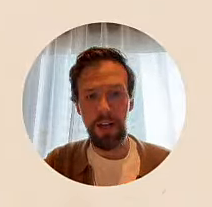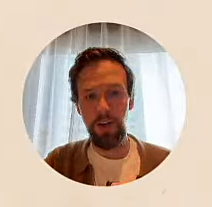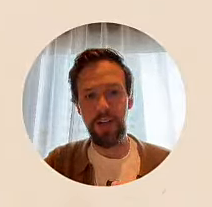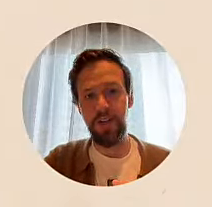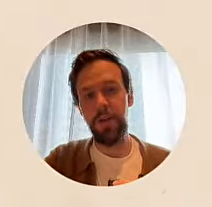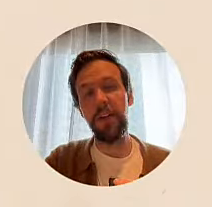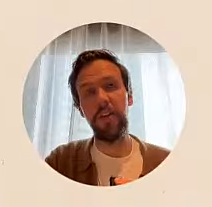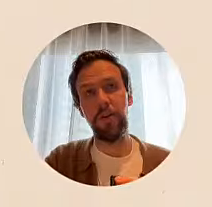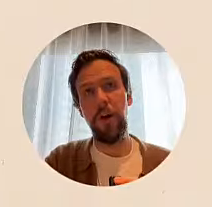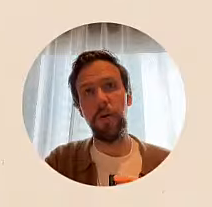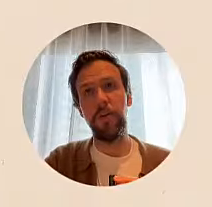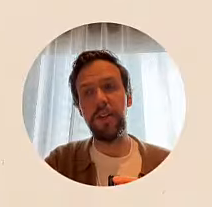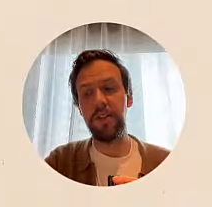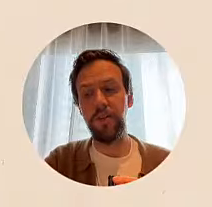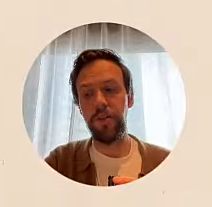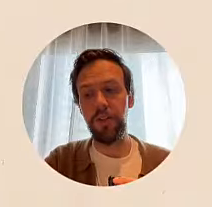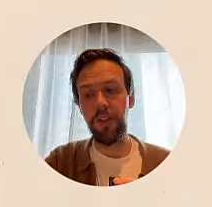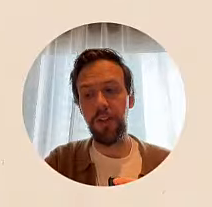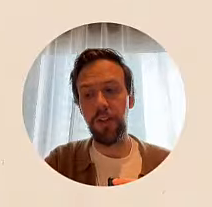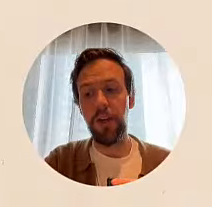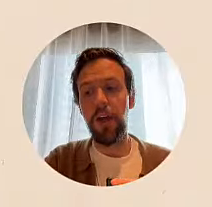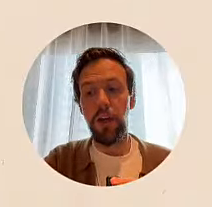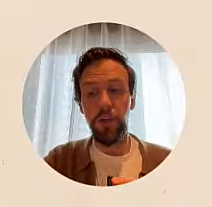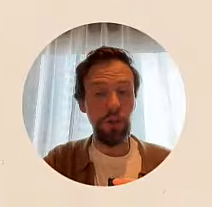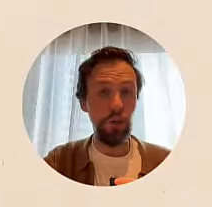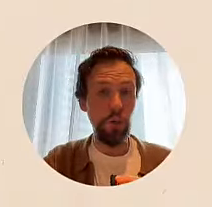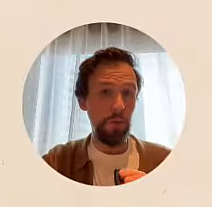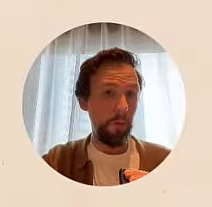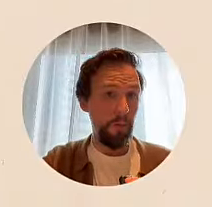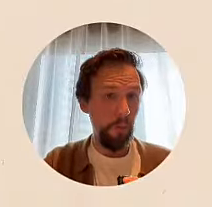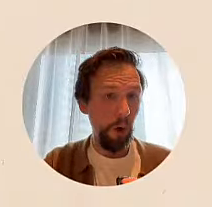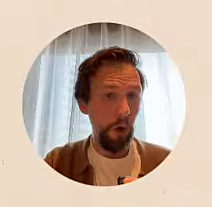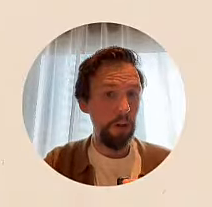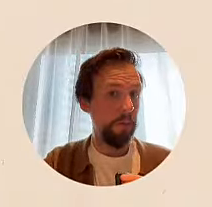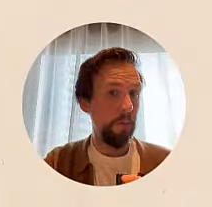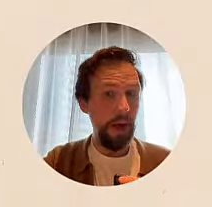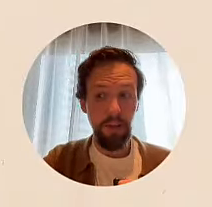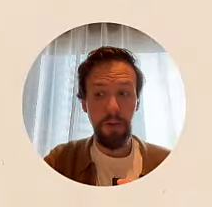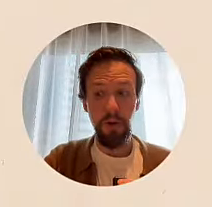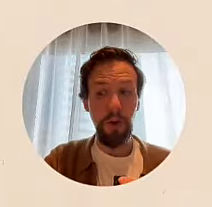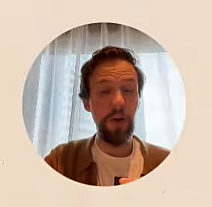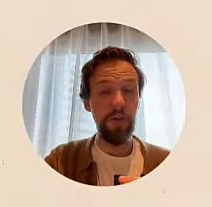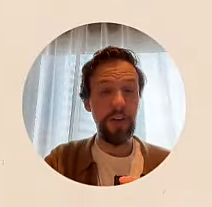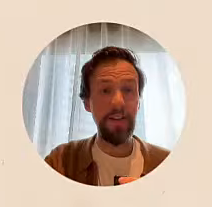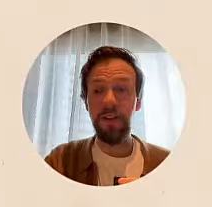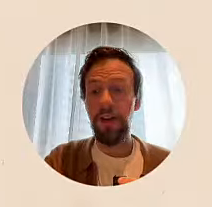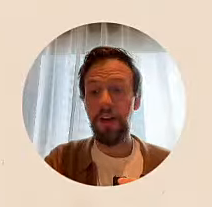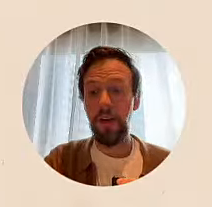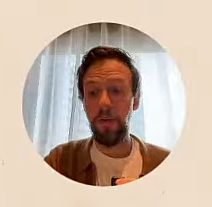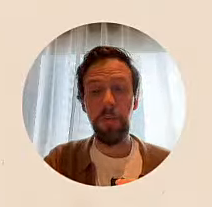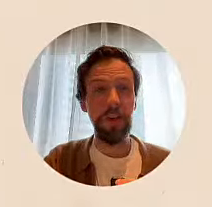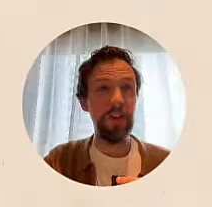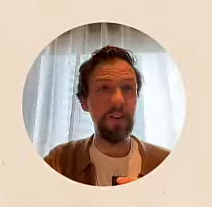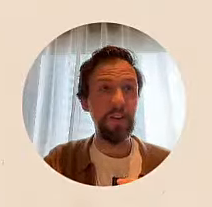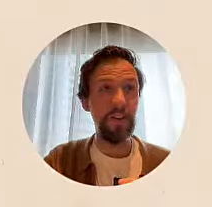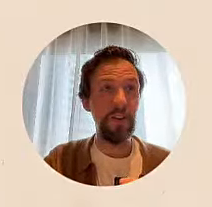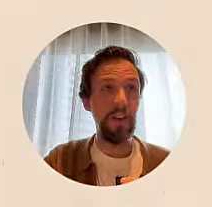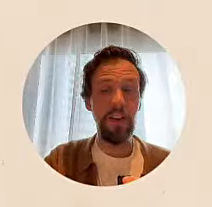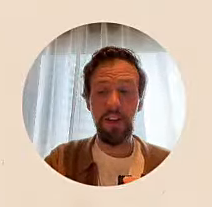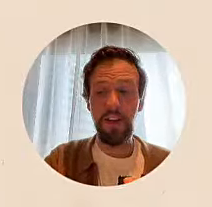never underestimate the power of accessibility. You all might be aware of that,